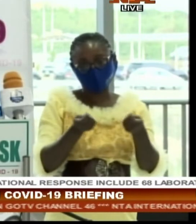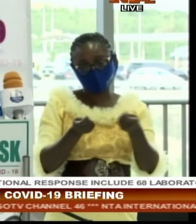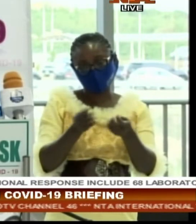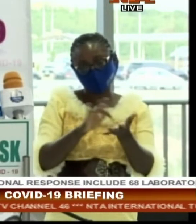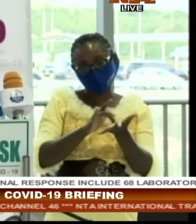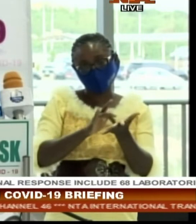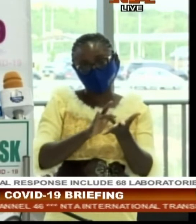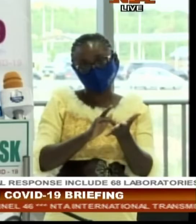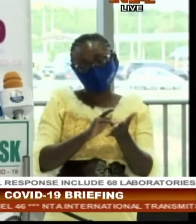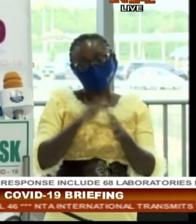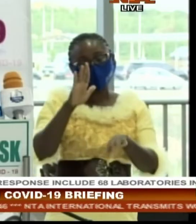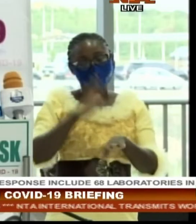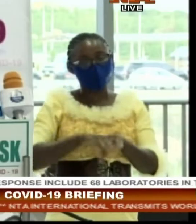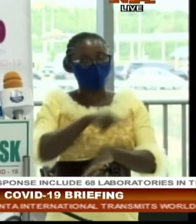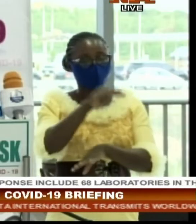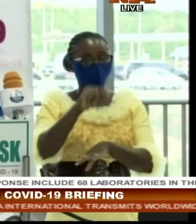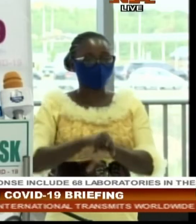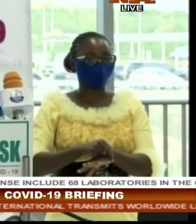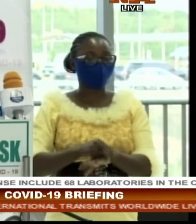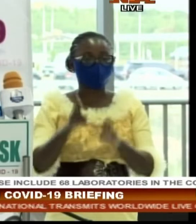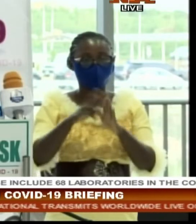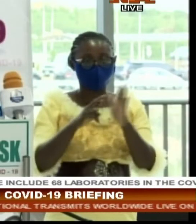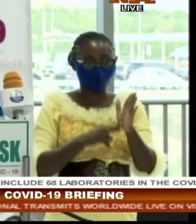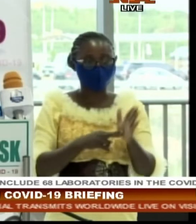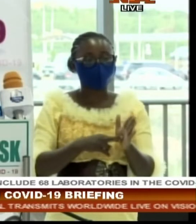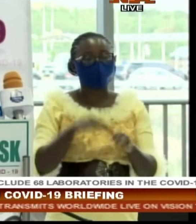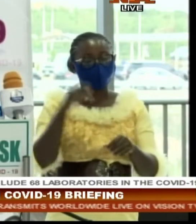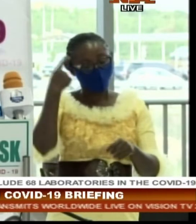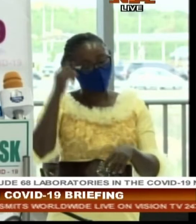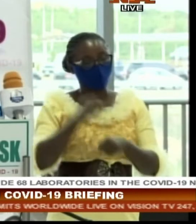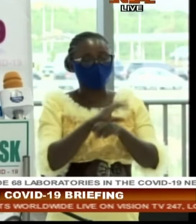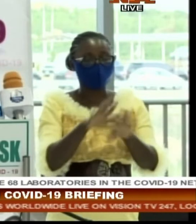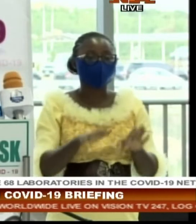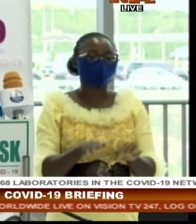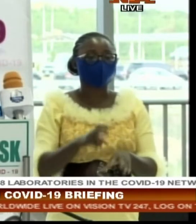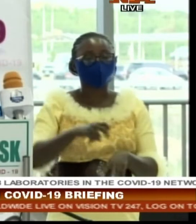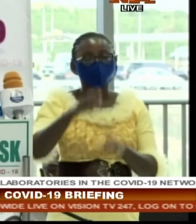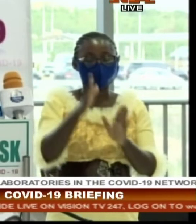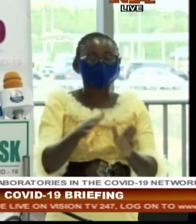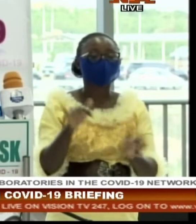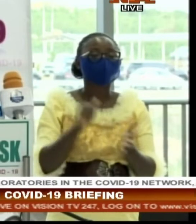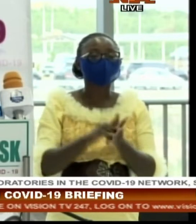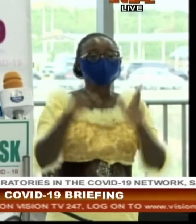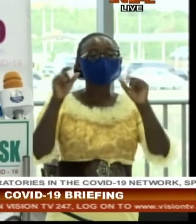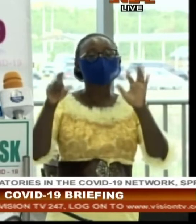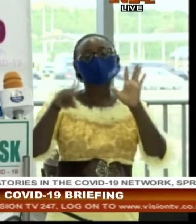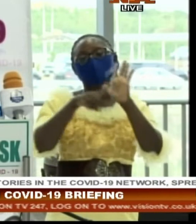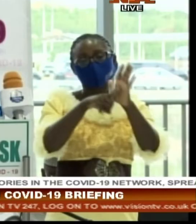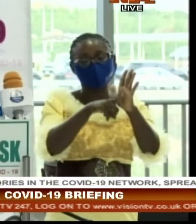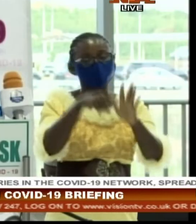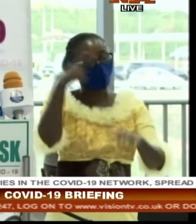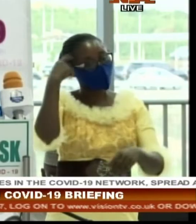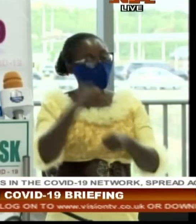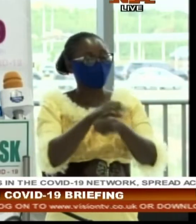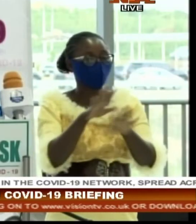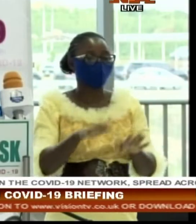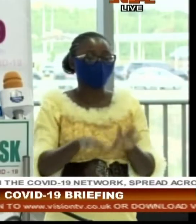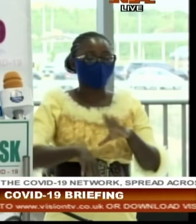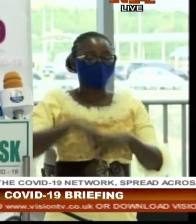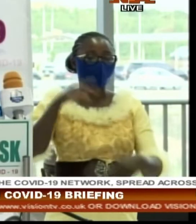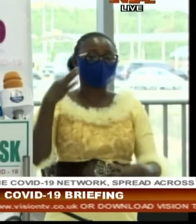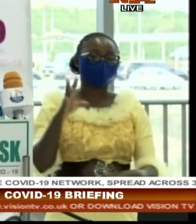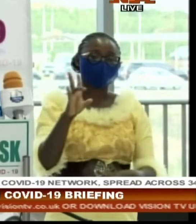national guidelines for COVID-19 treatment. Passengers who test negative for COVID-19 after 7